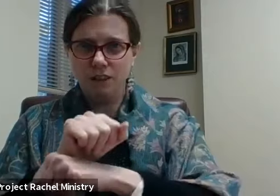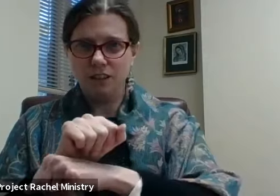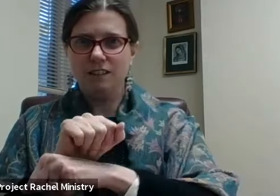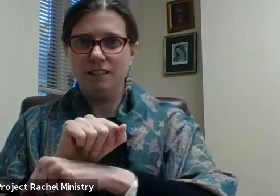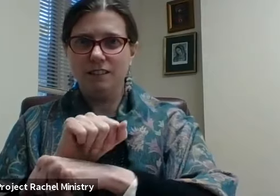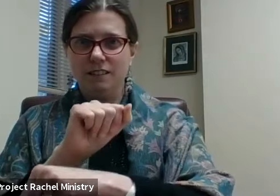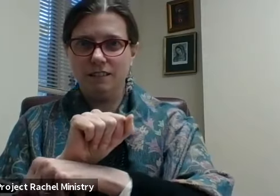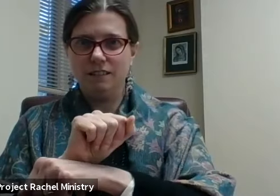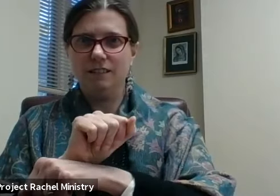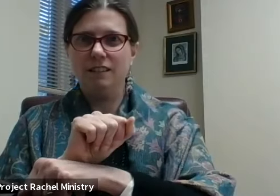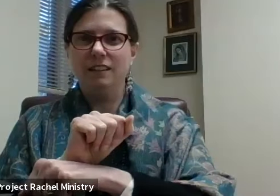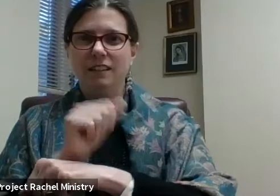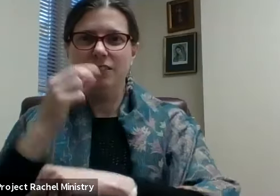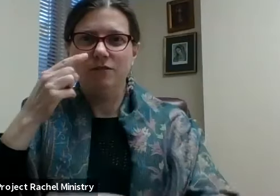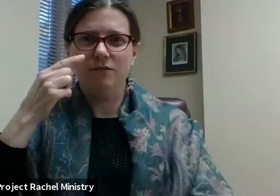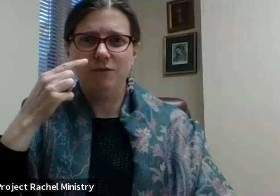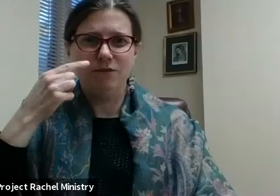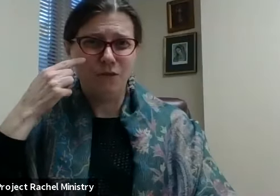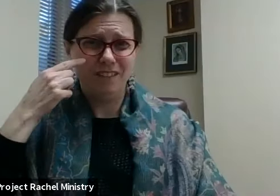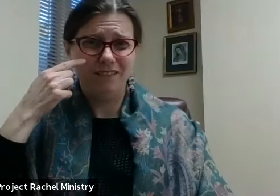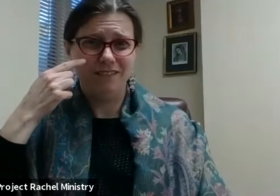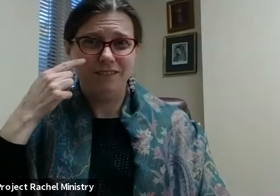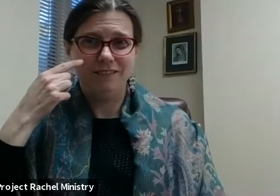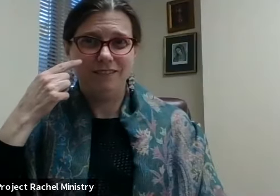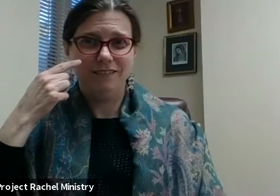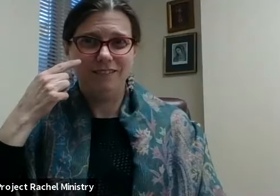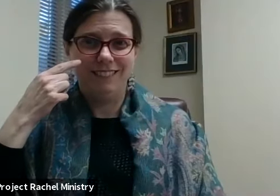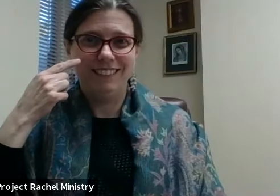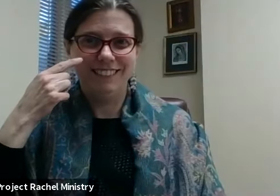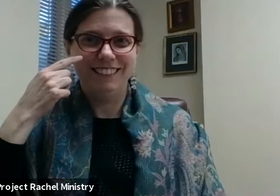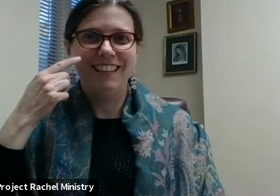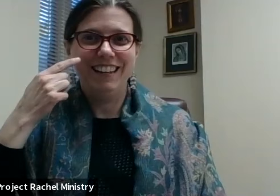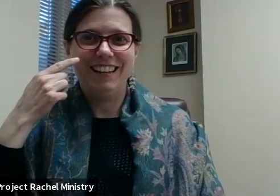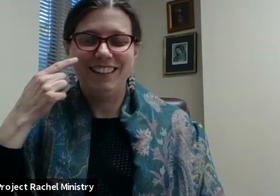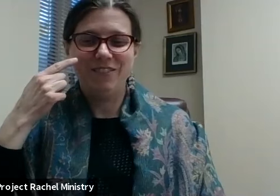work Mhm, mhm. for Yep. For.